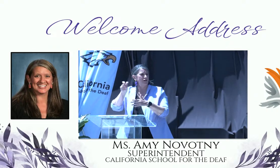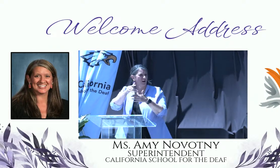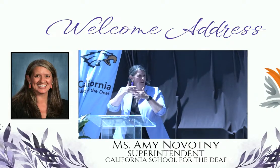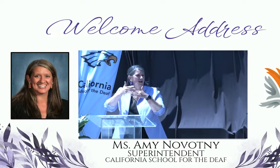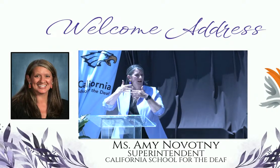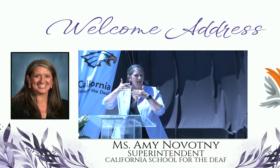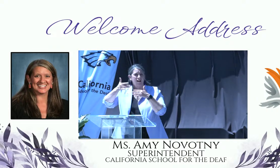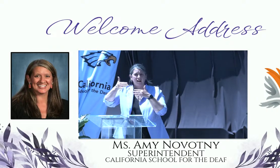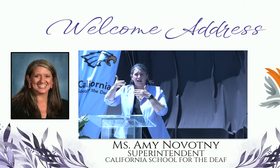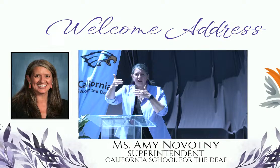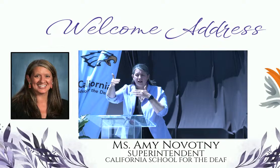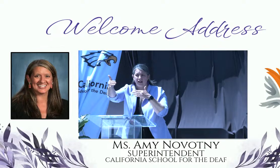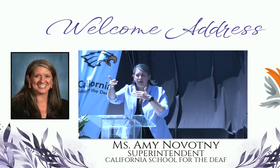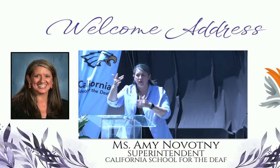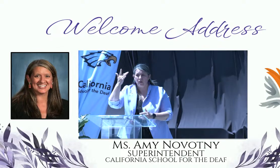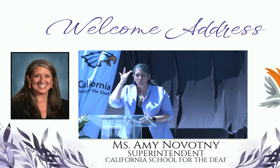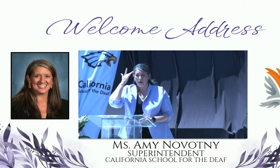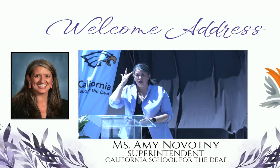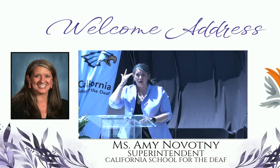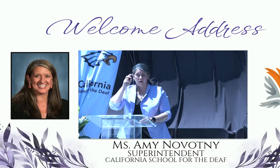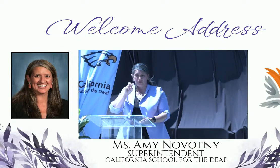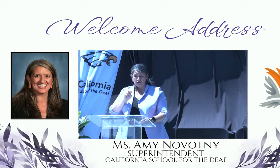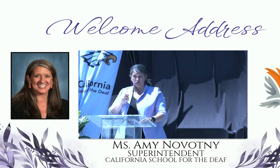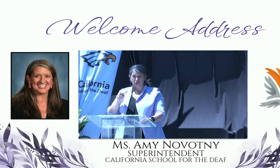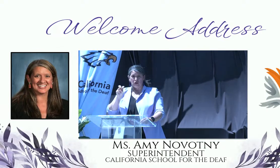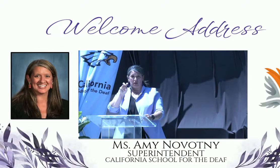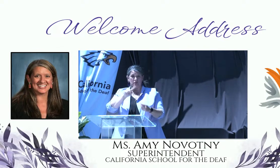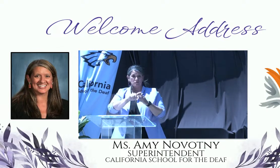and continue with it into the future.